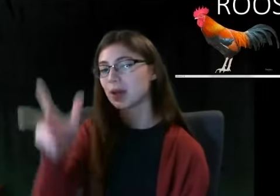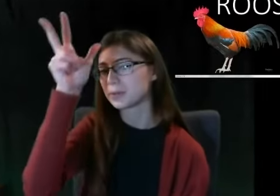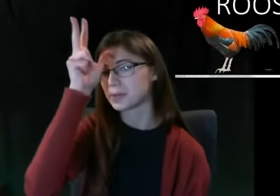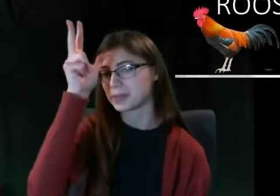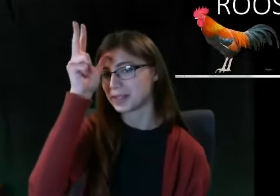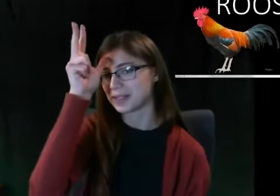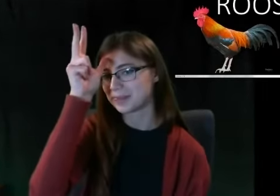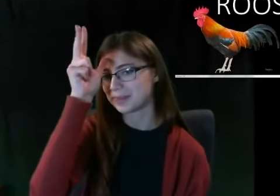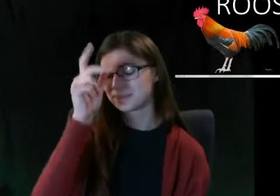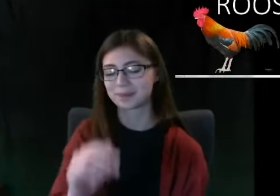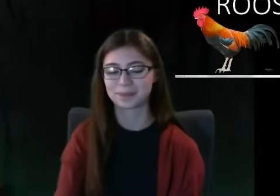Rooster.